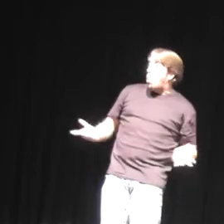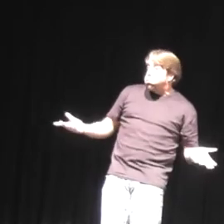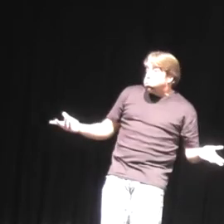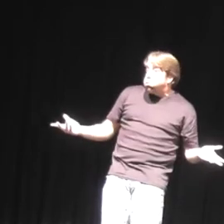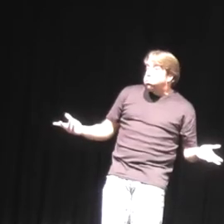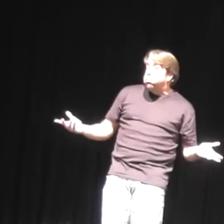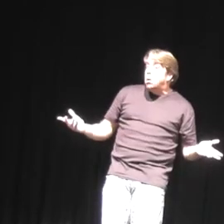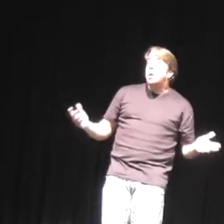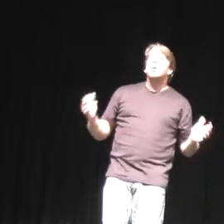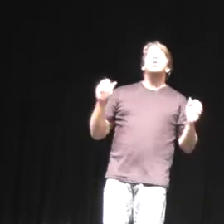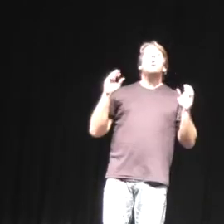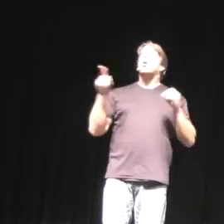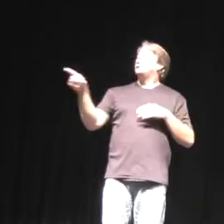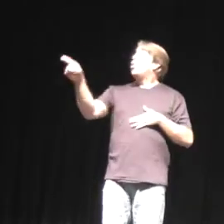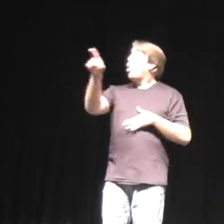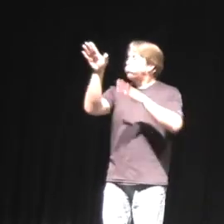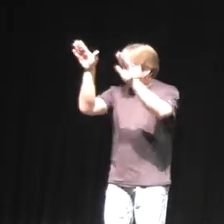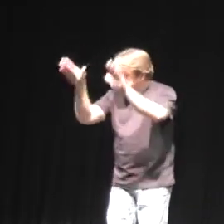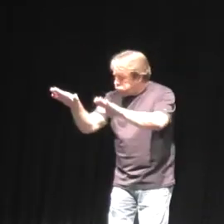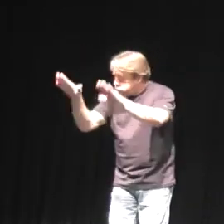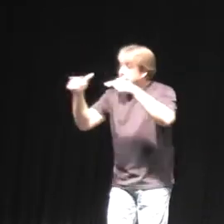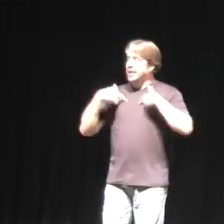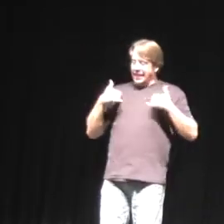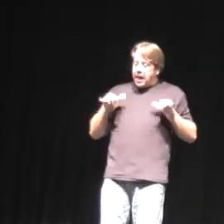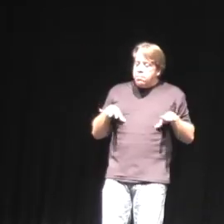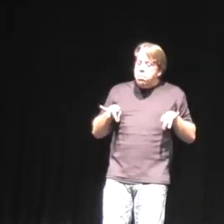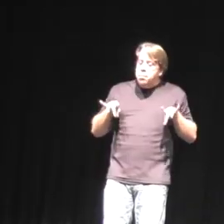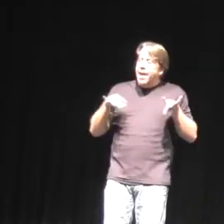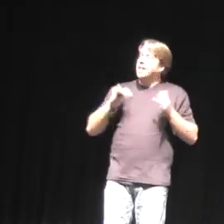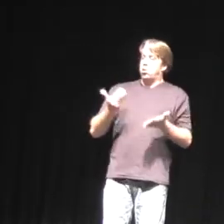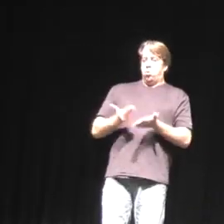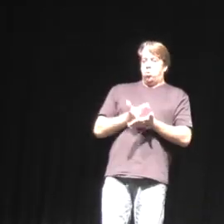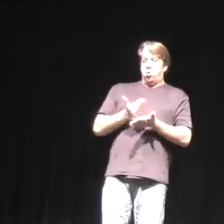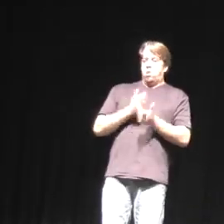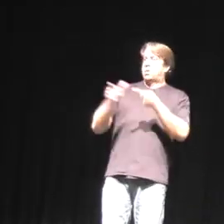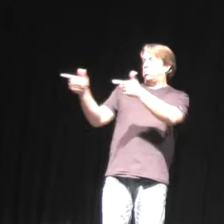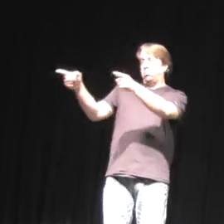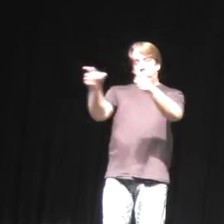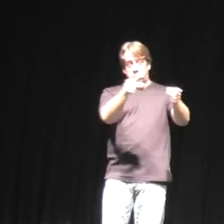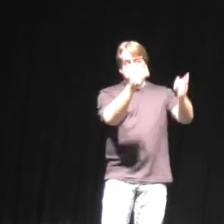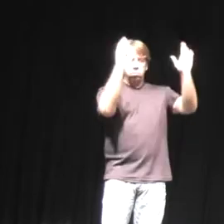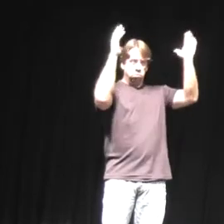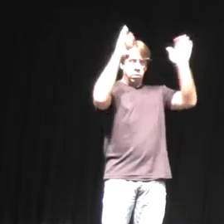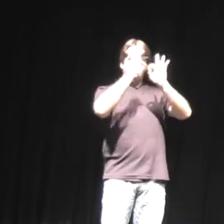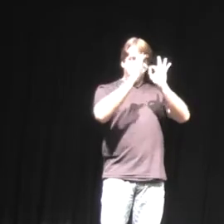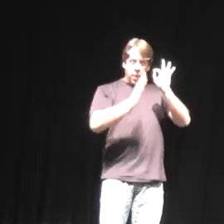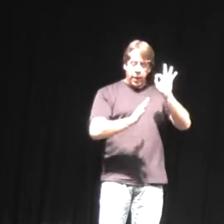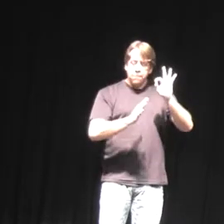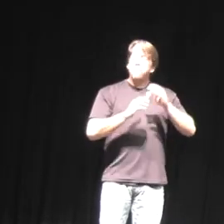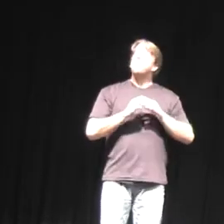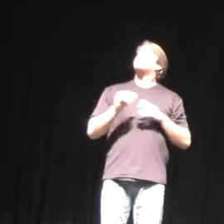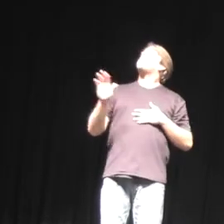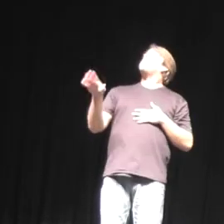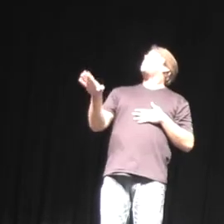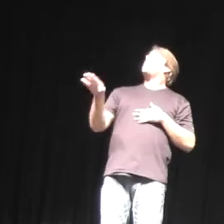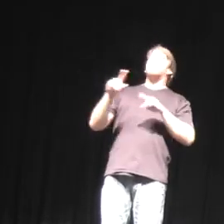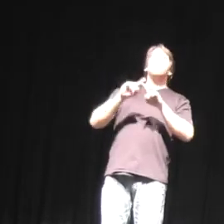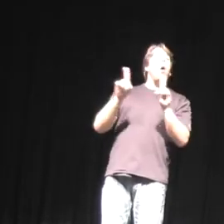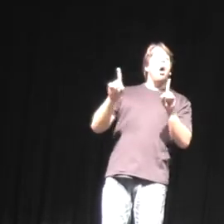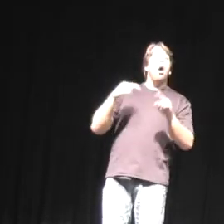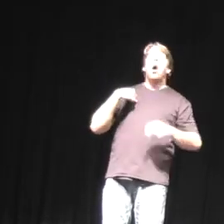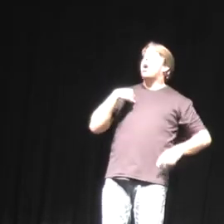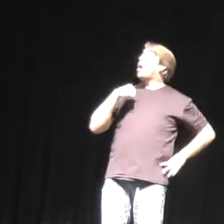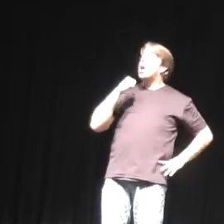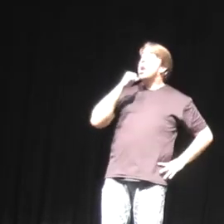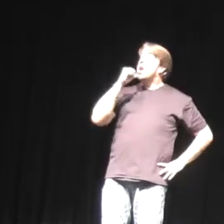So mad props. I'm totally still learning as an apprentice, but mad props to the actual sign language interpreters in the room. But here's something I didn't